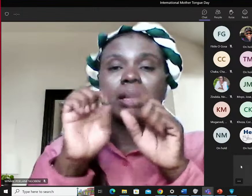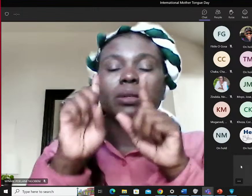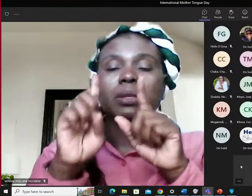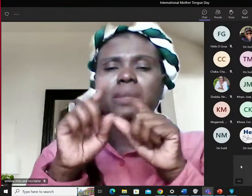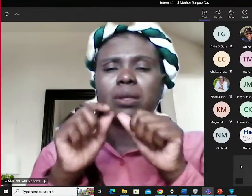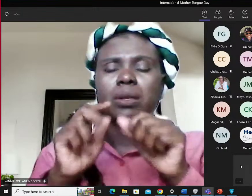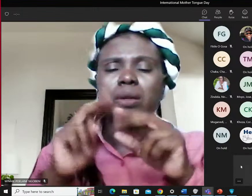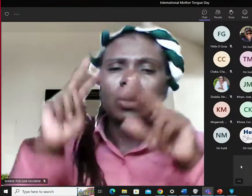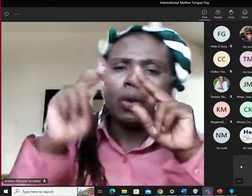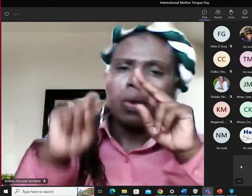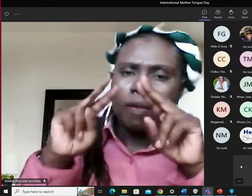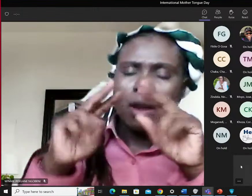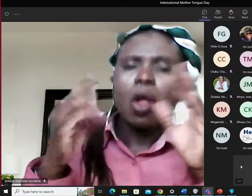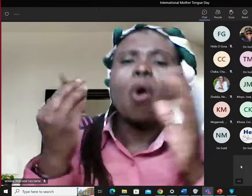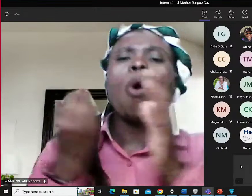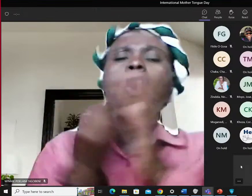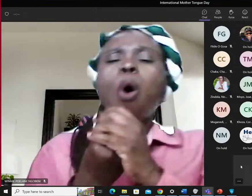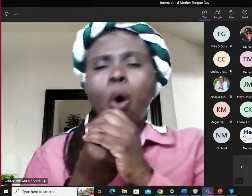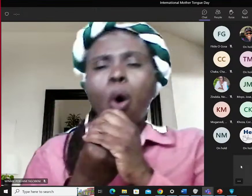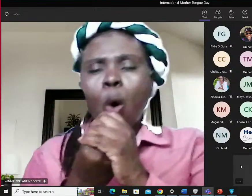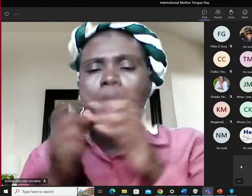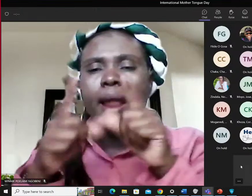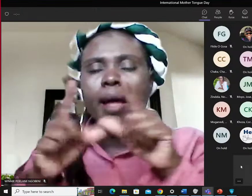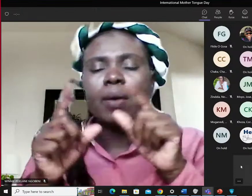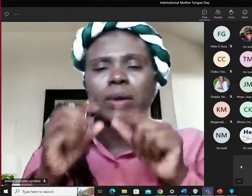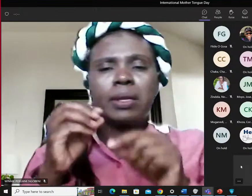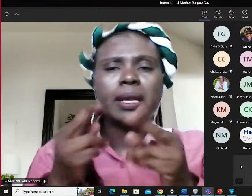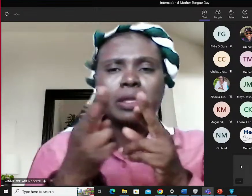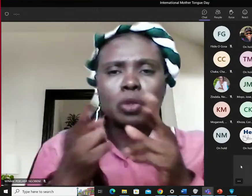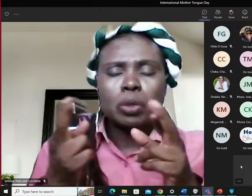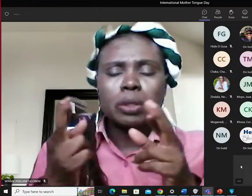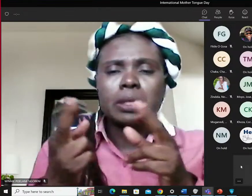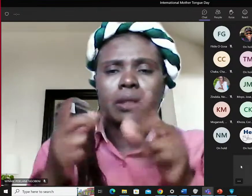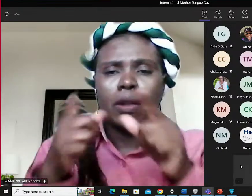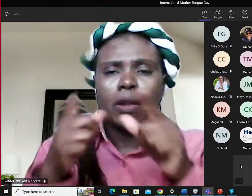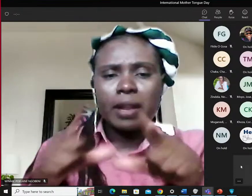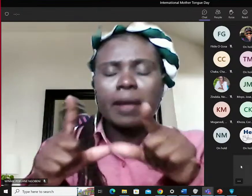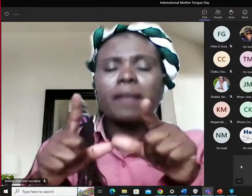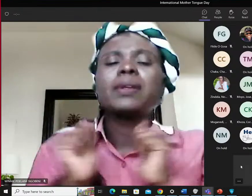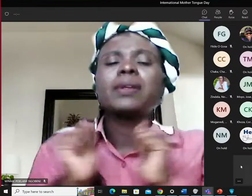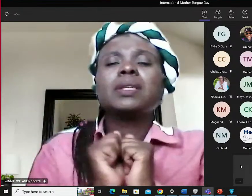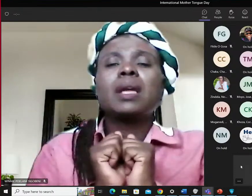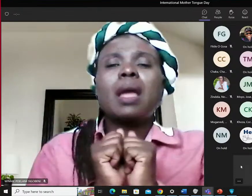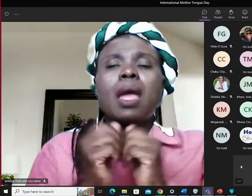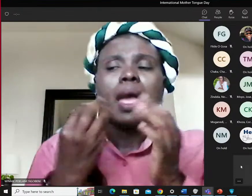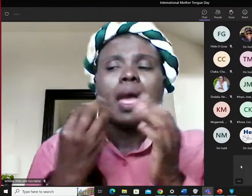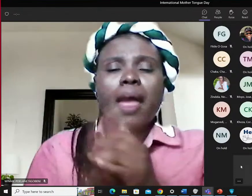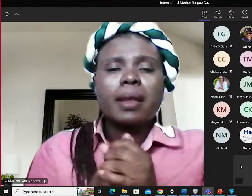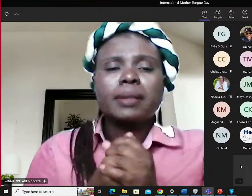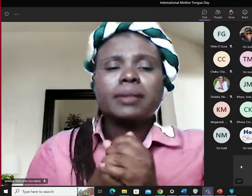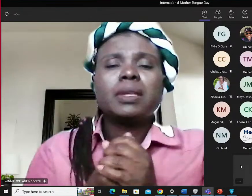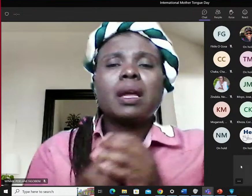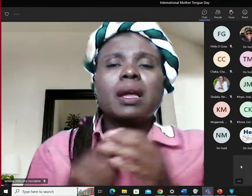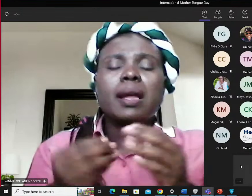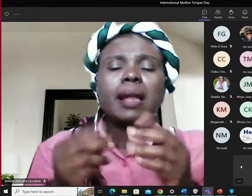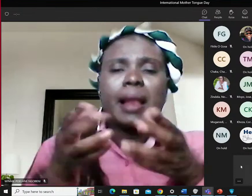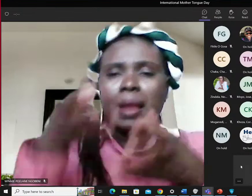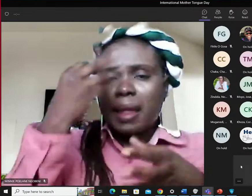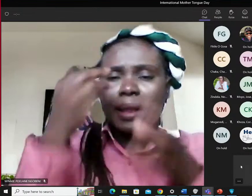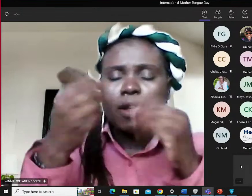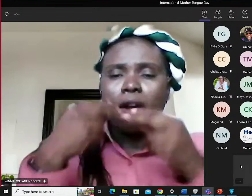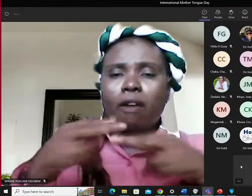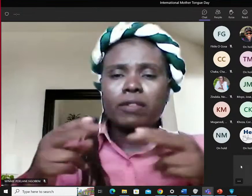languages as sources of knowledge and capable of informing learning of the different disciplines in